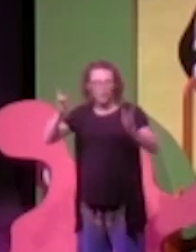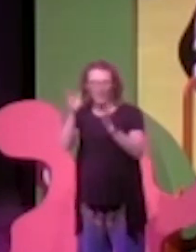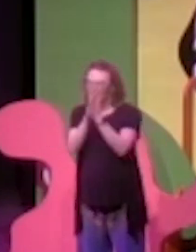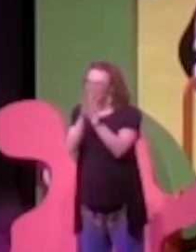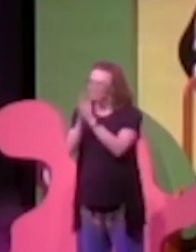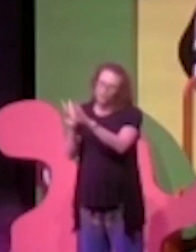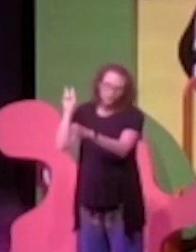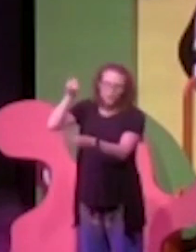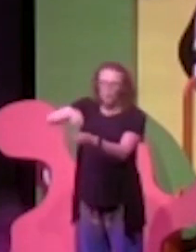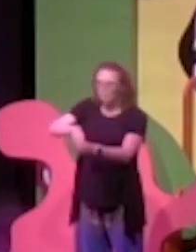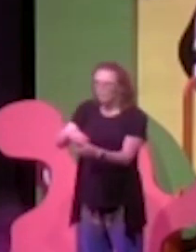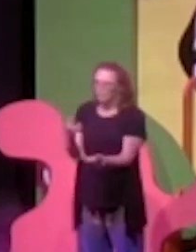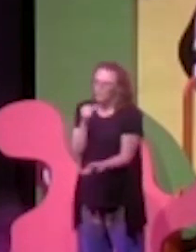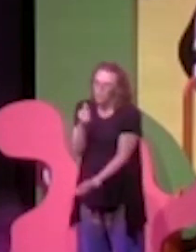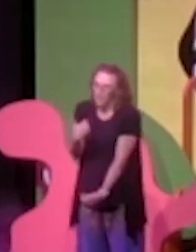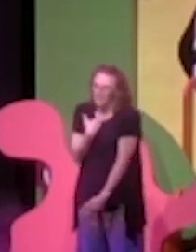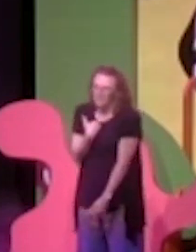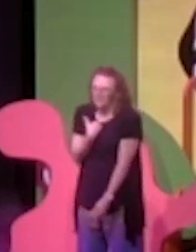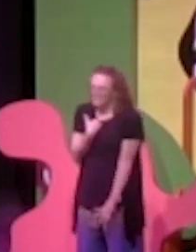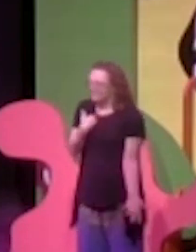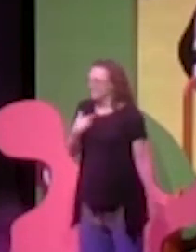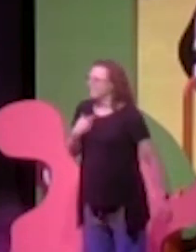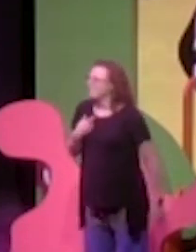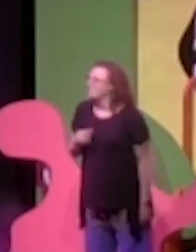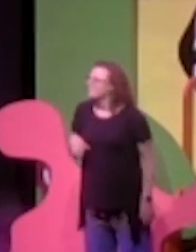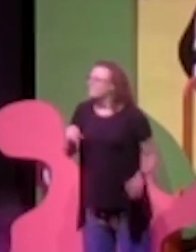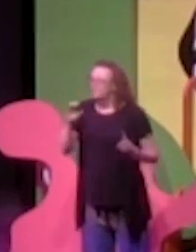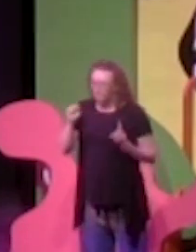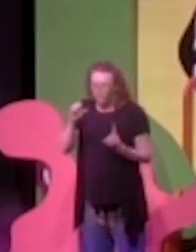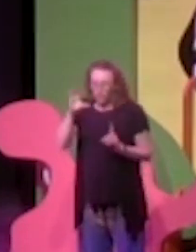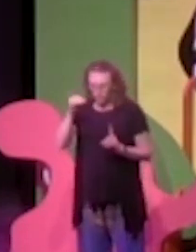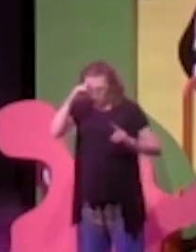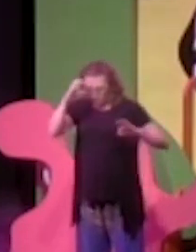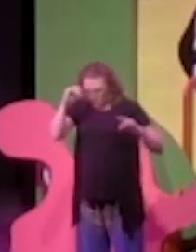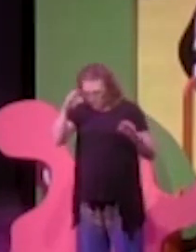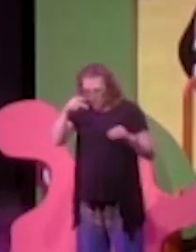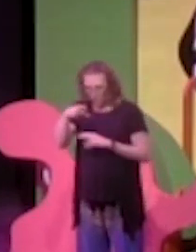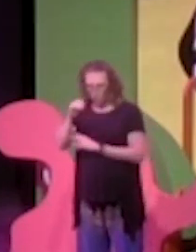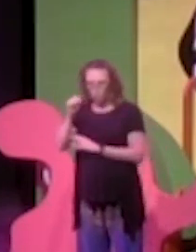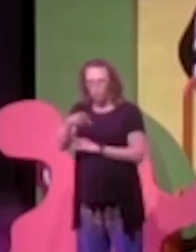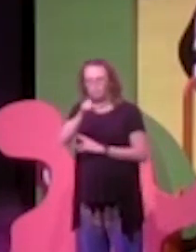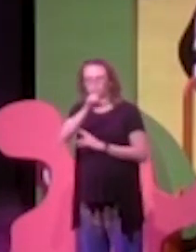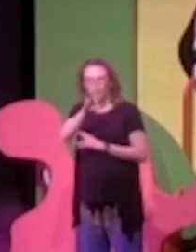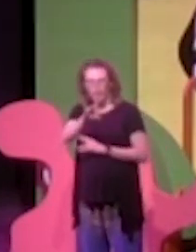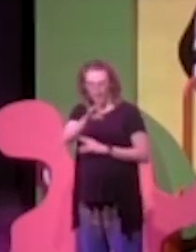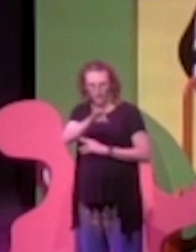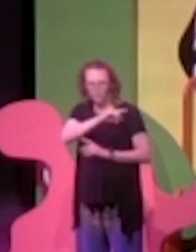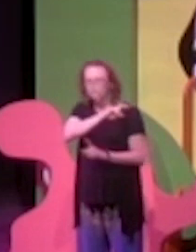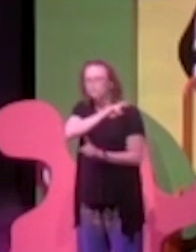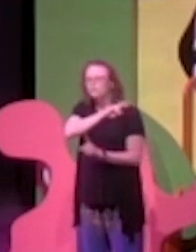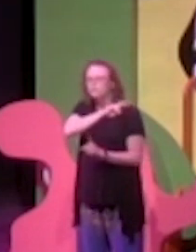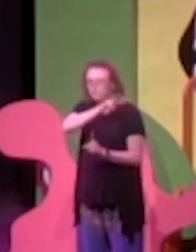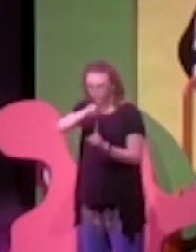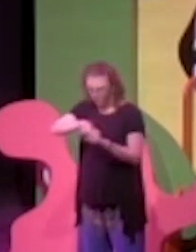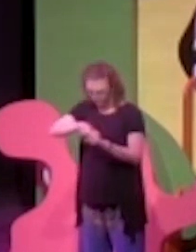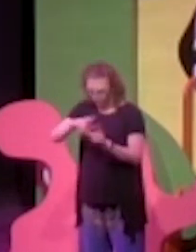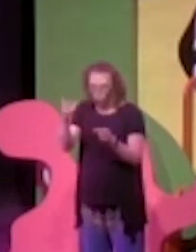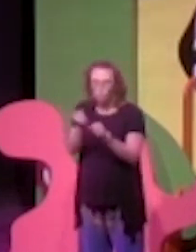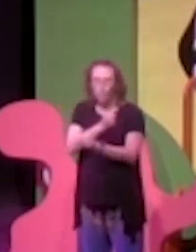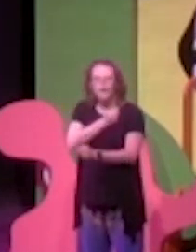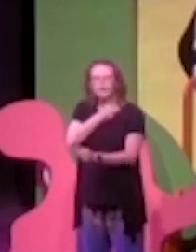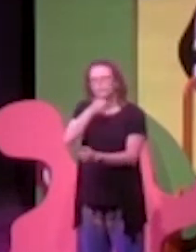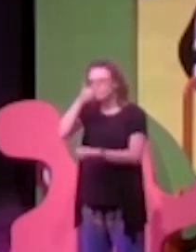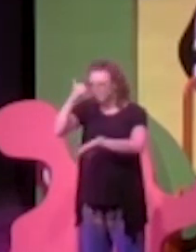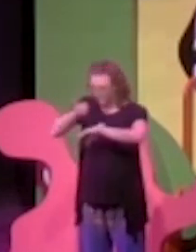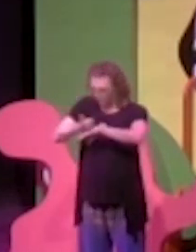grapple with is under Prop 28, as it gets implemented, could an artist who has incredible